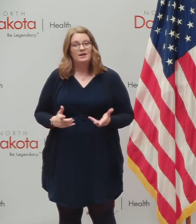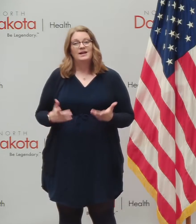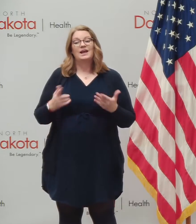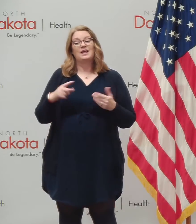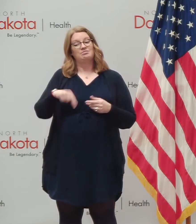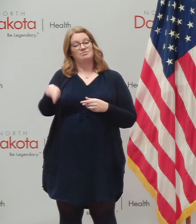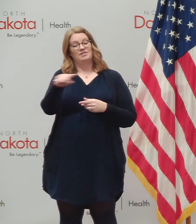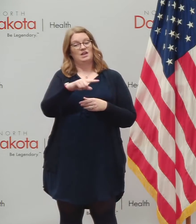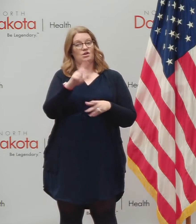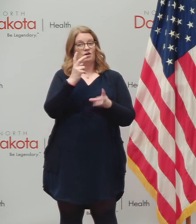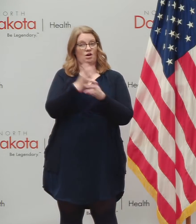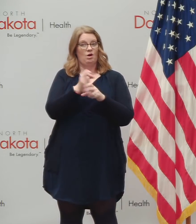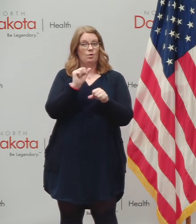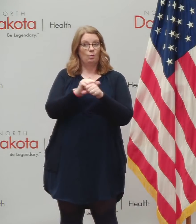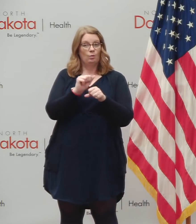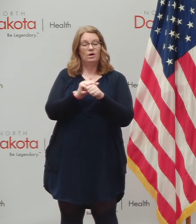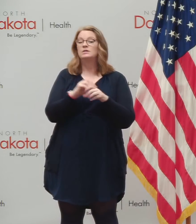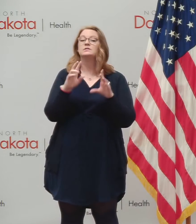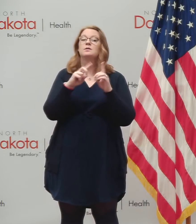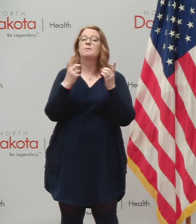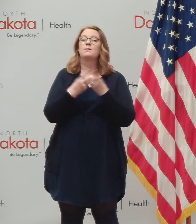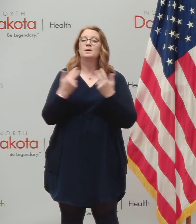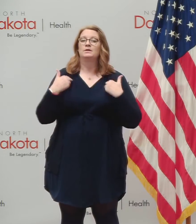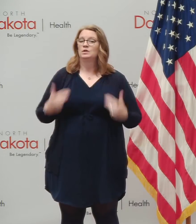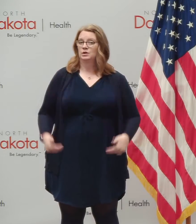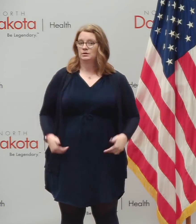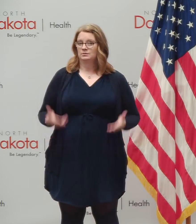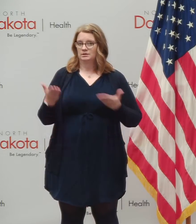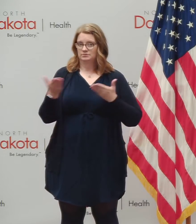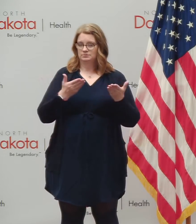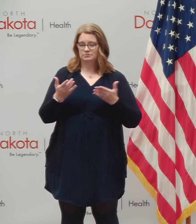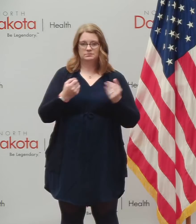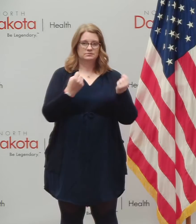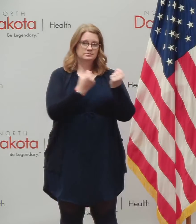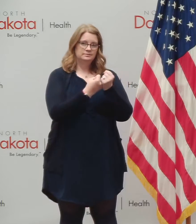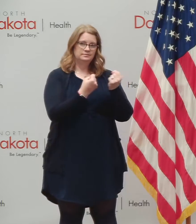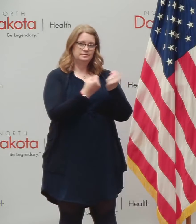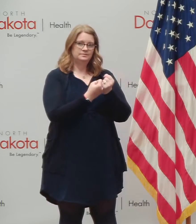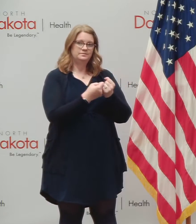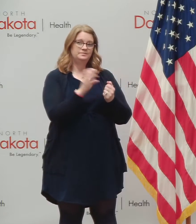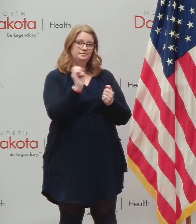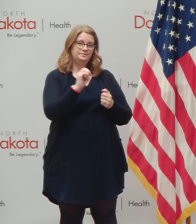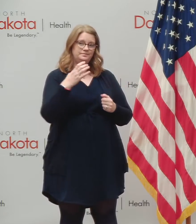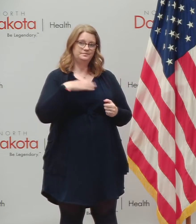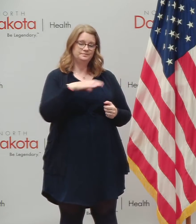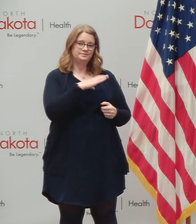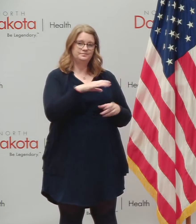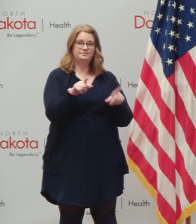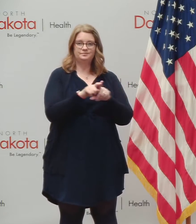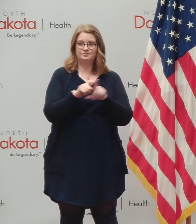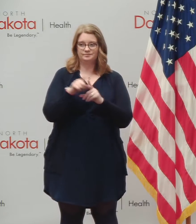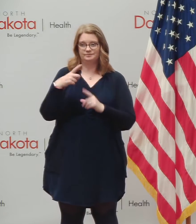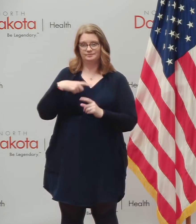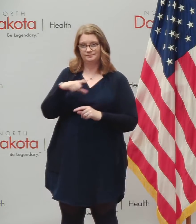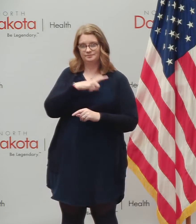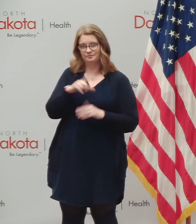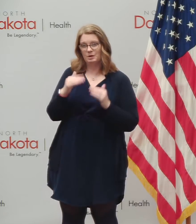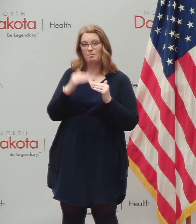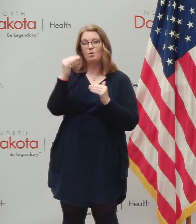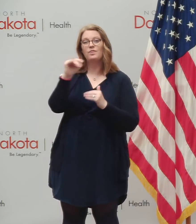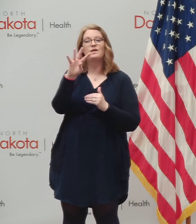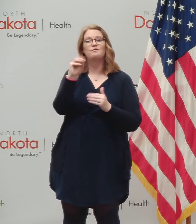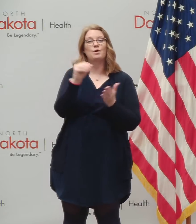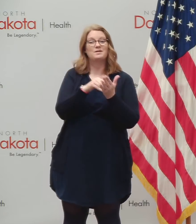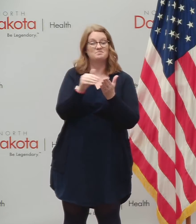hard work of the Department of Human Services, the support of the Emergency Commission and the legislature, more than $40 million has